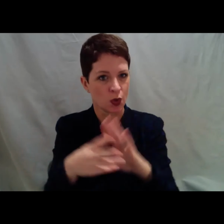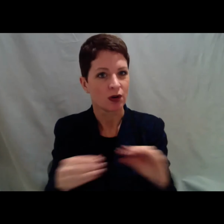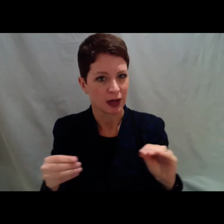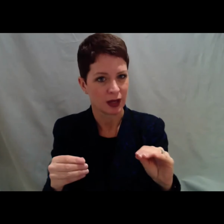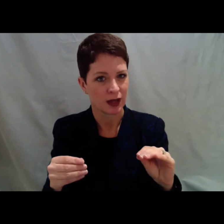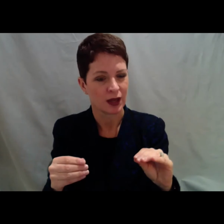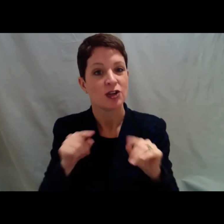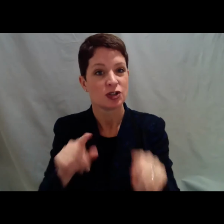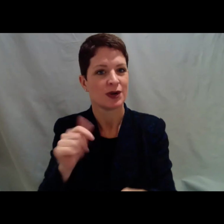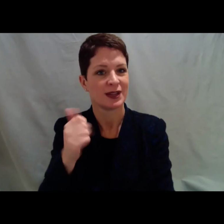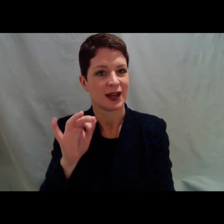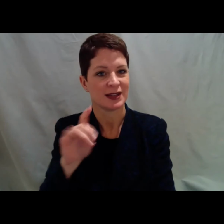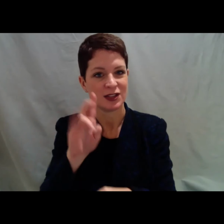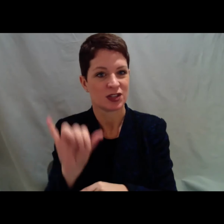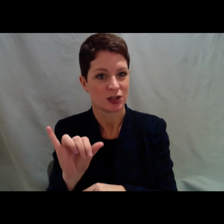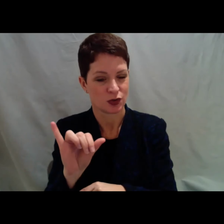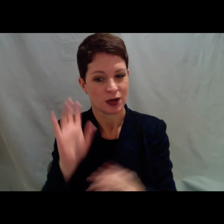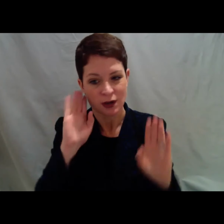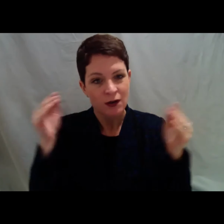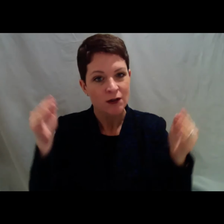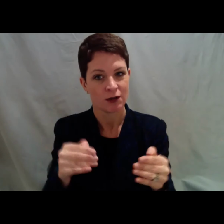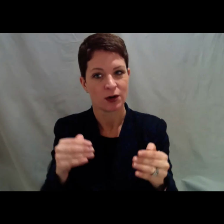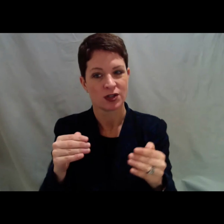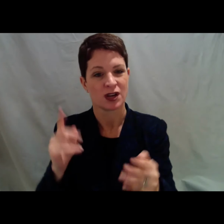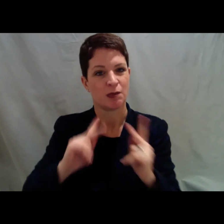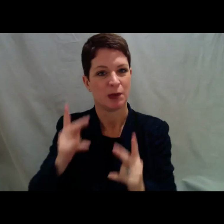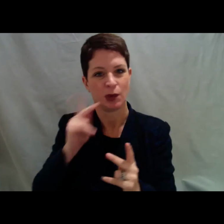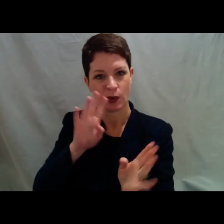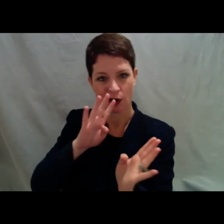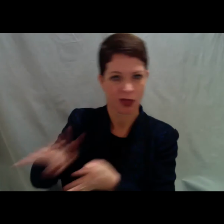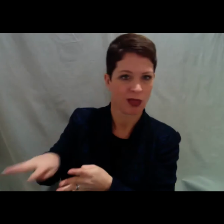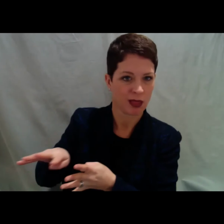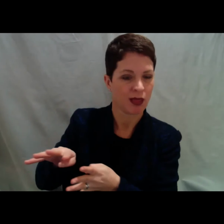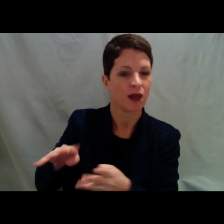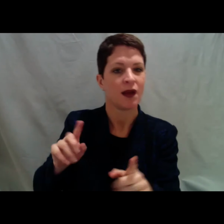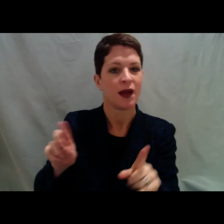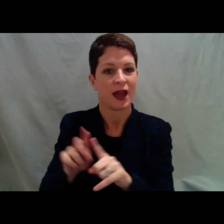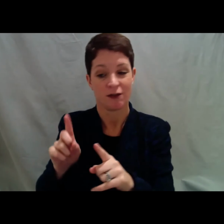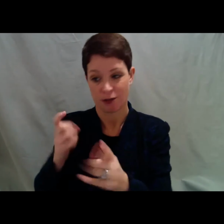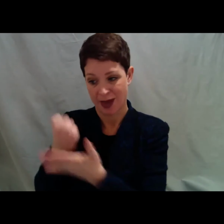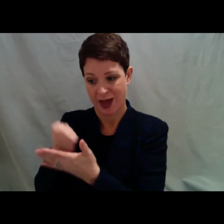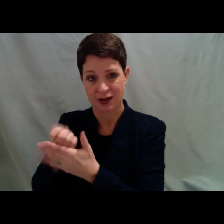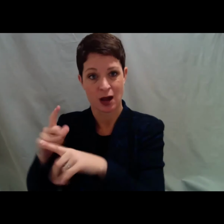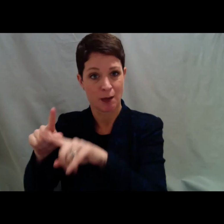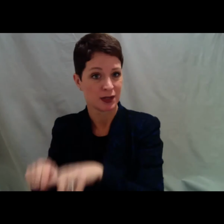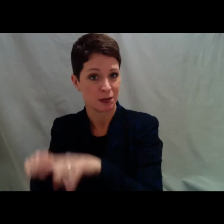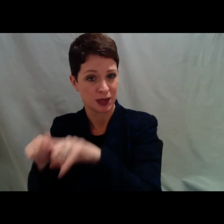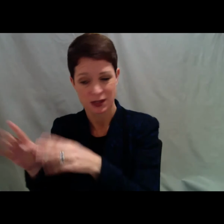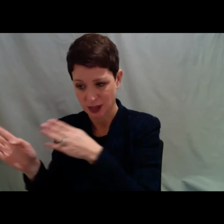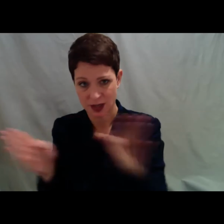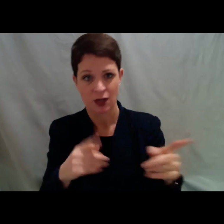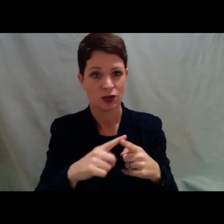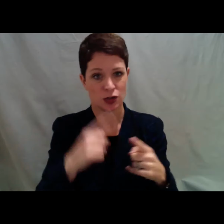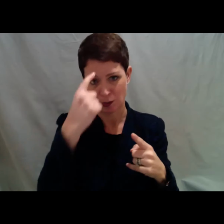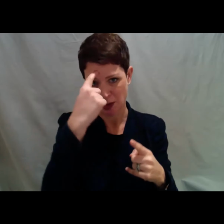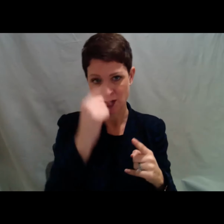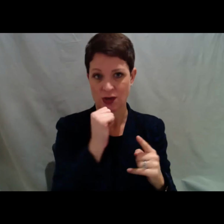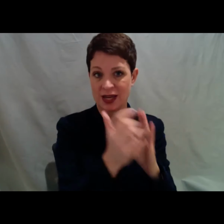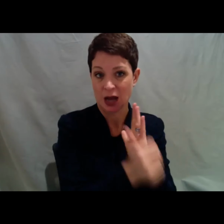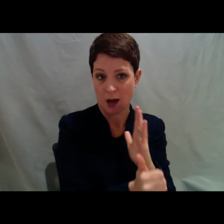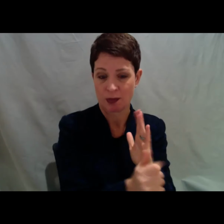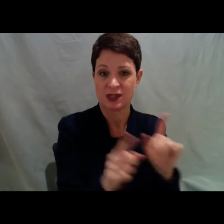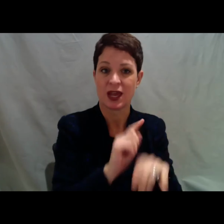in the 19th century by focusing on those left behind in the shift from economic dependency to mental incompetency as